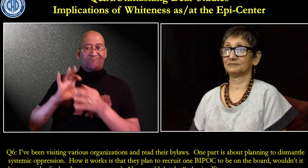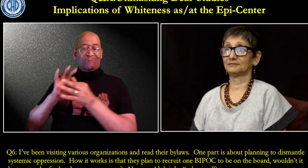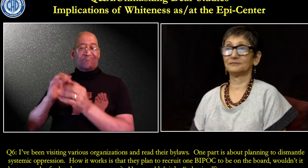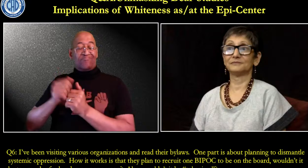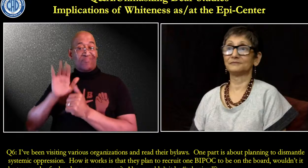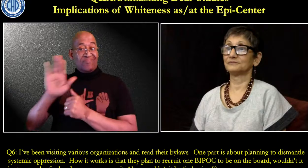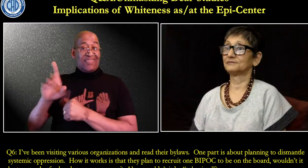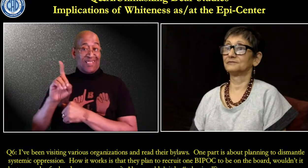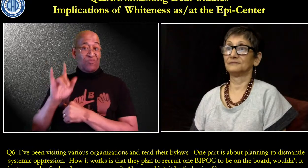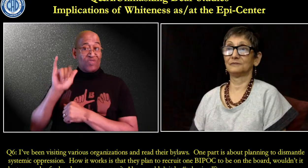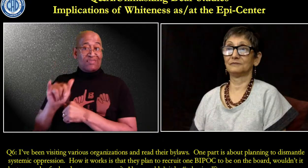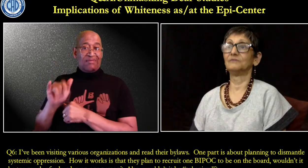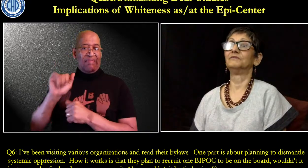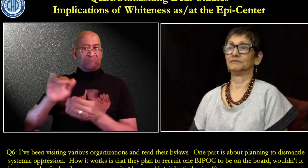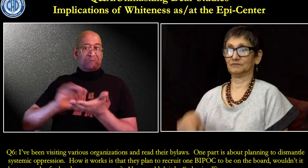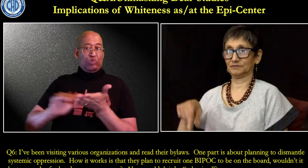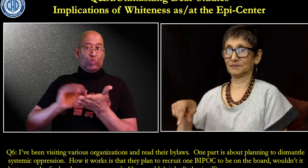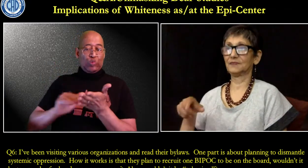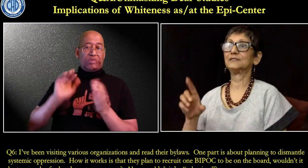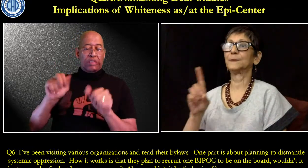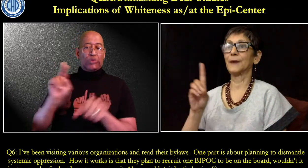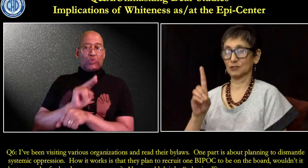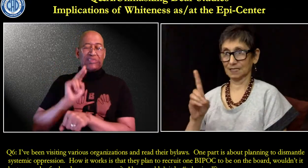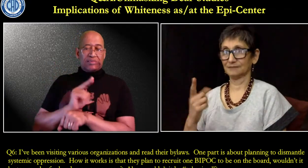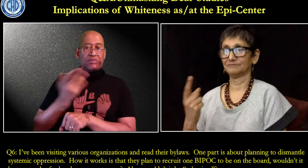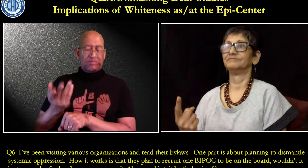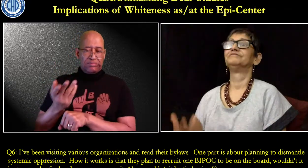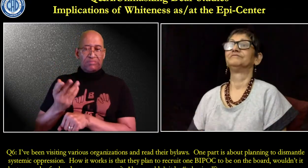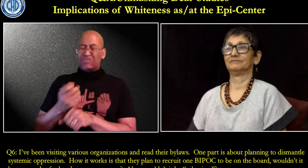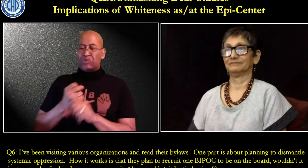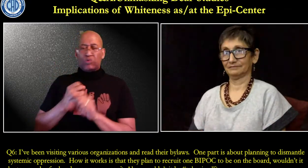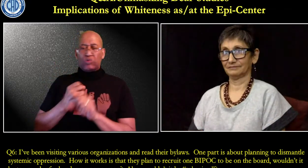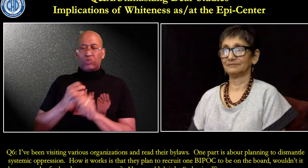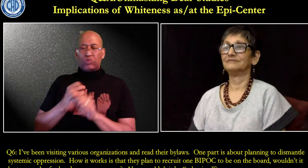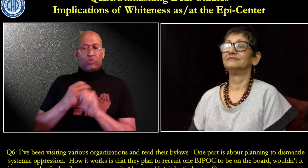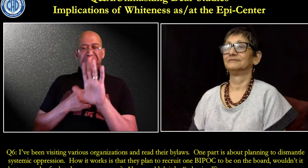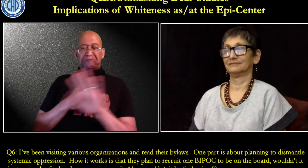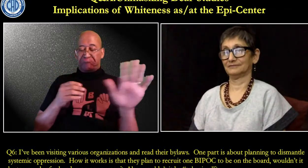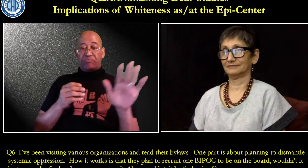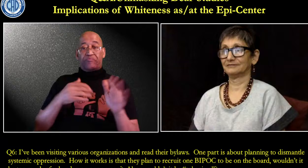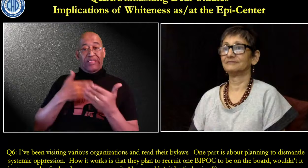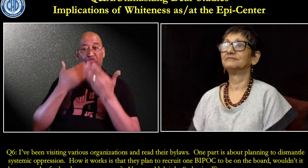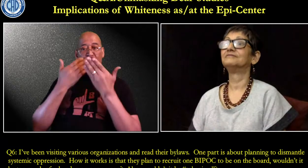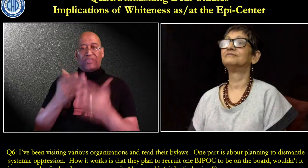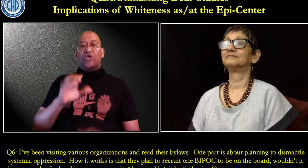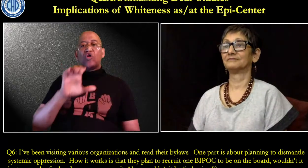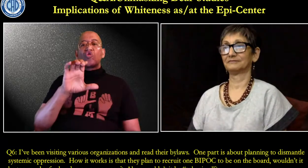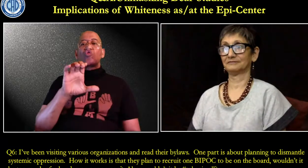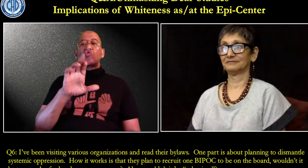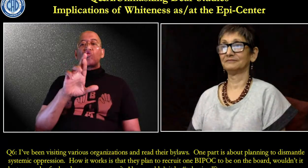right. That's racism. And there's no excuse for that. Right.